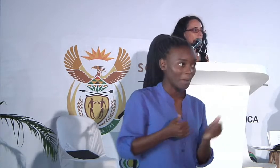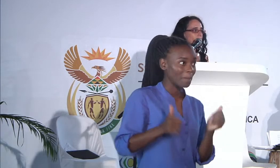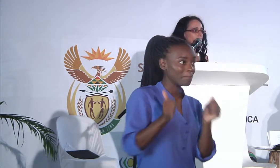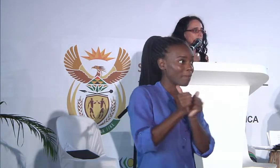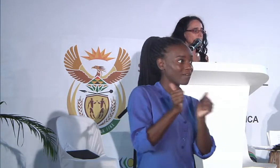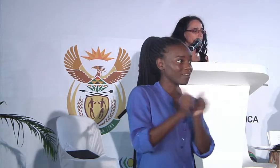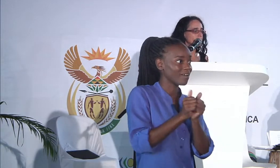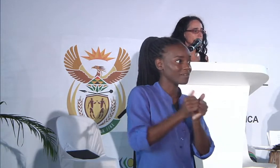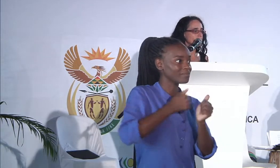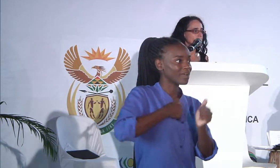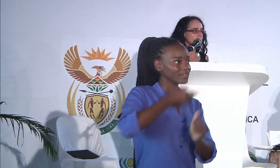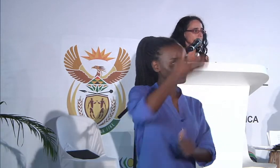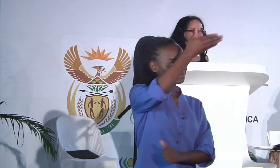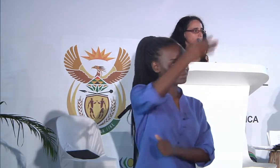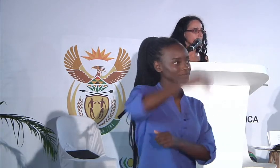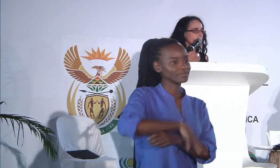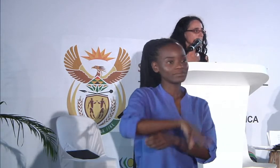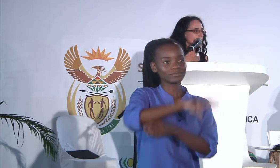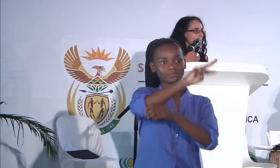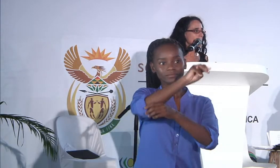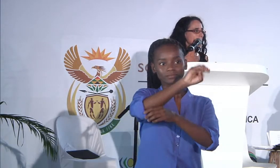back.